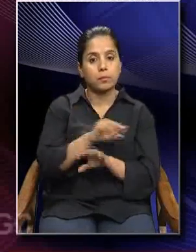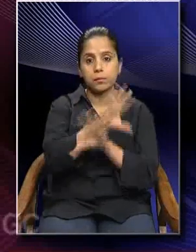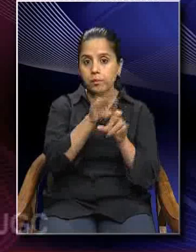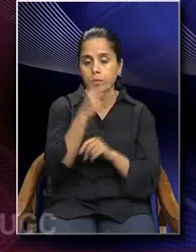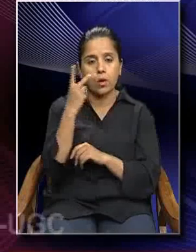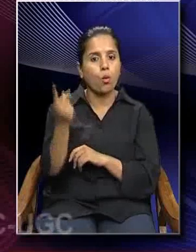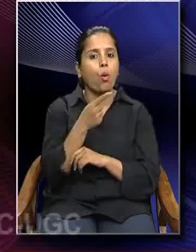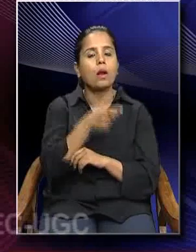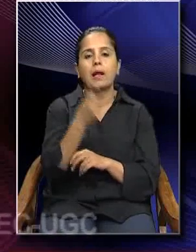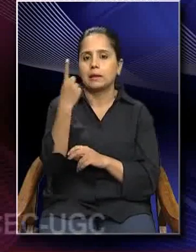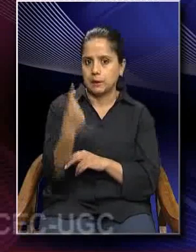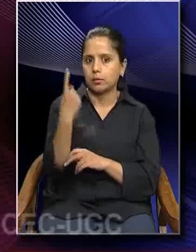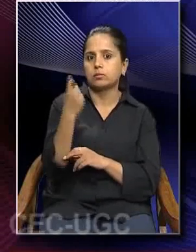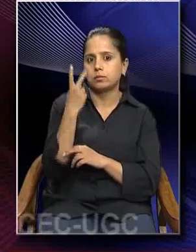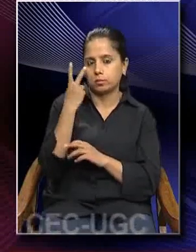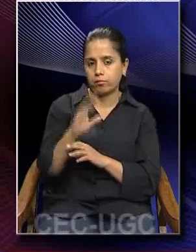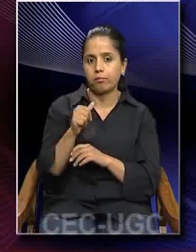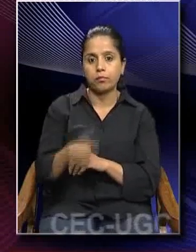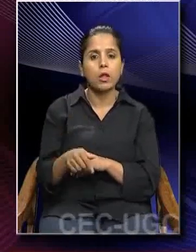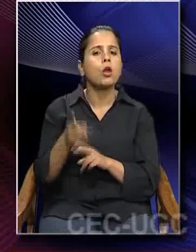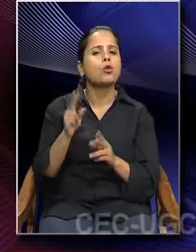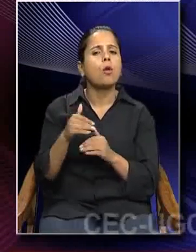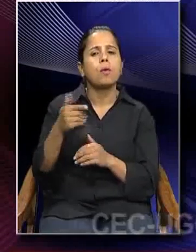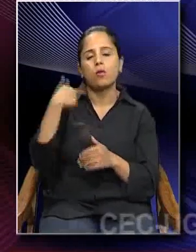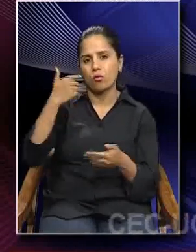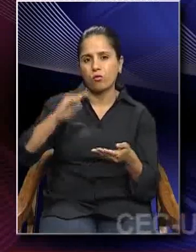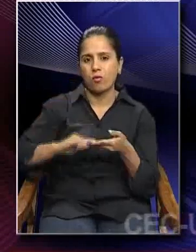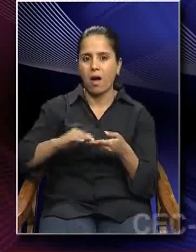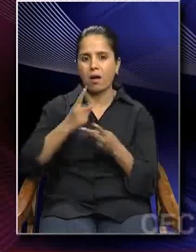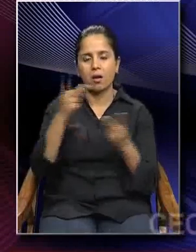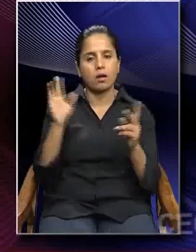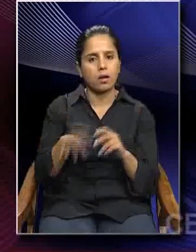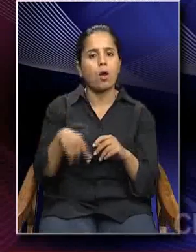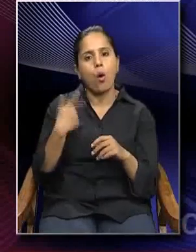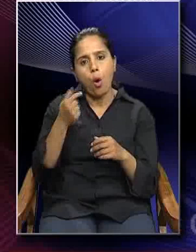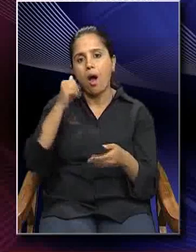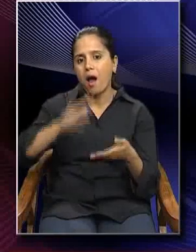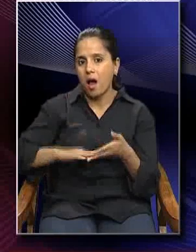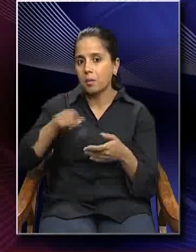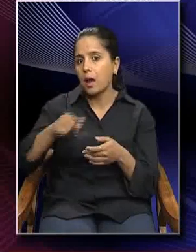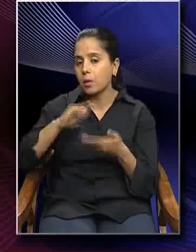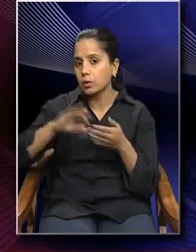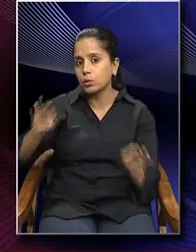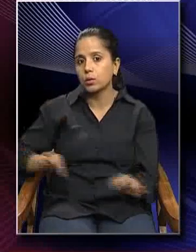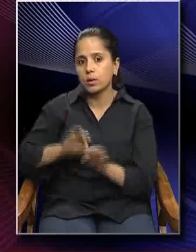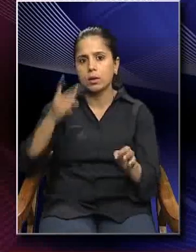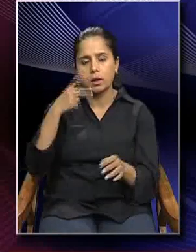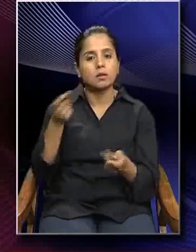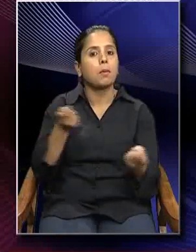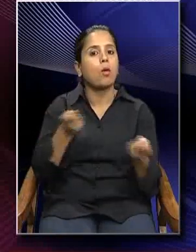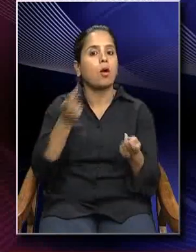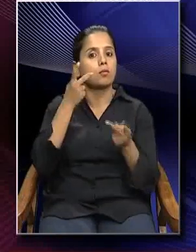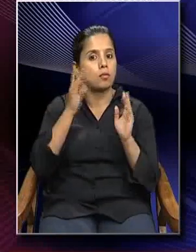only exceptions. The ordinary housewives, maids or widows were quite under the control